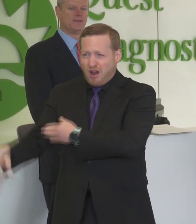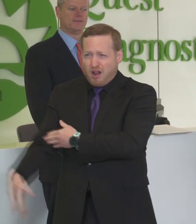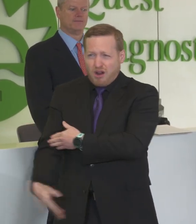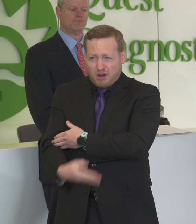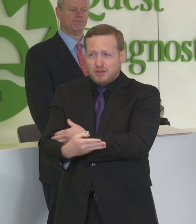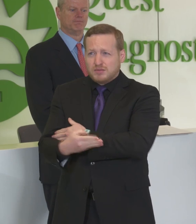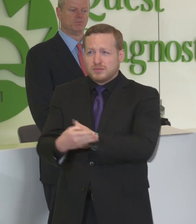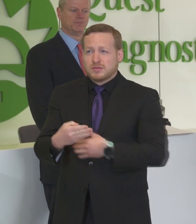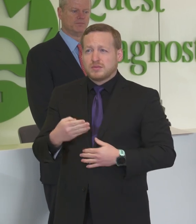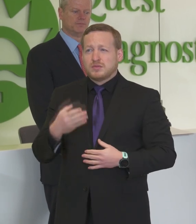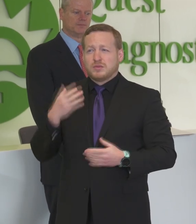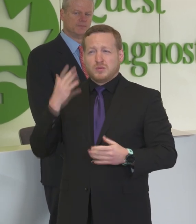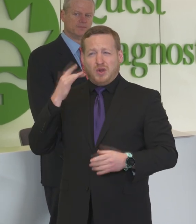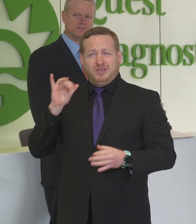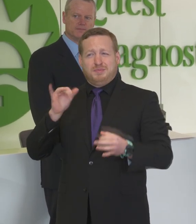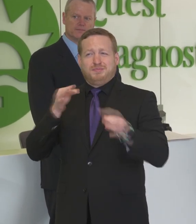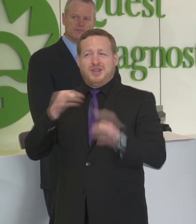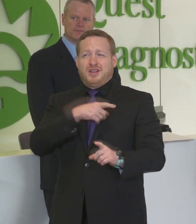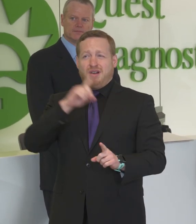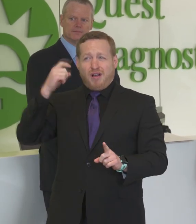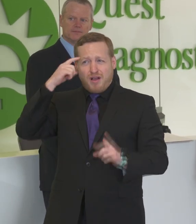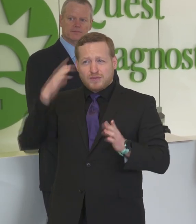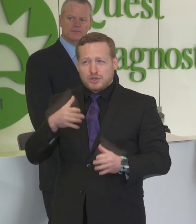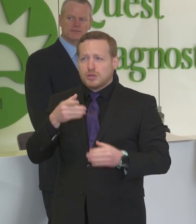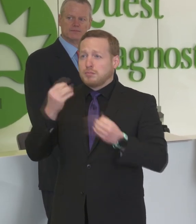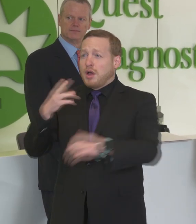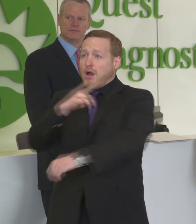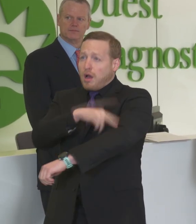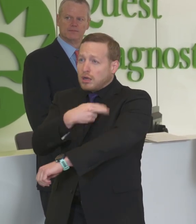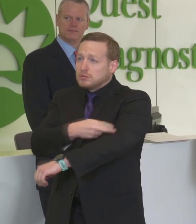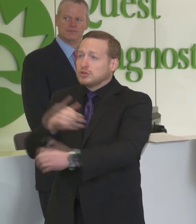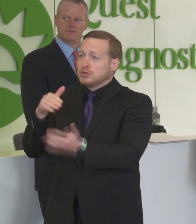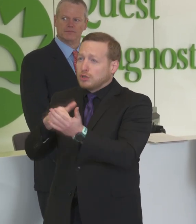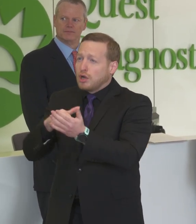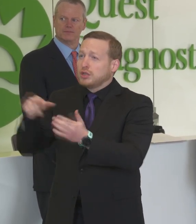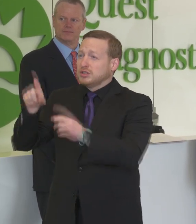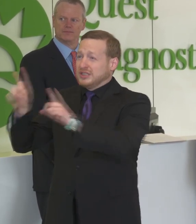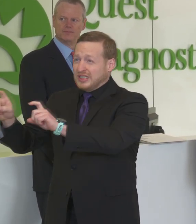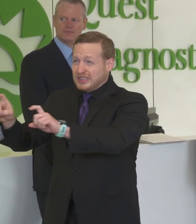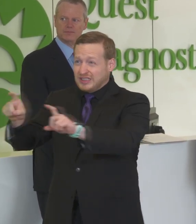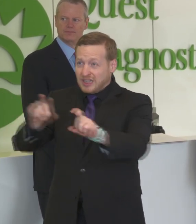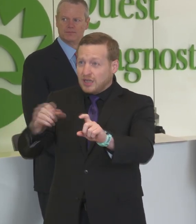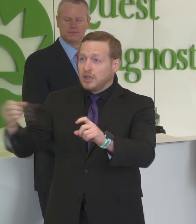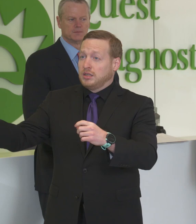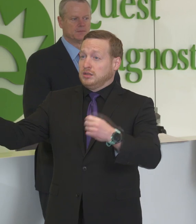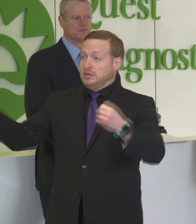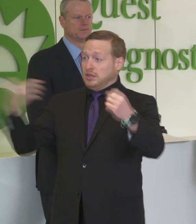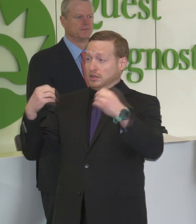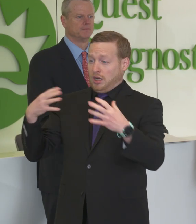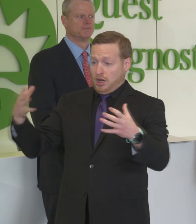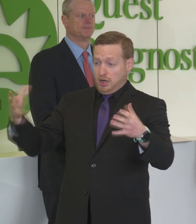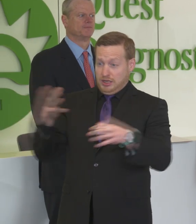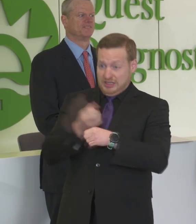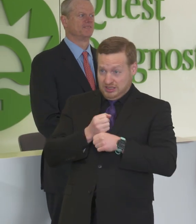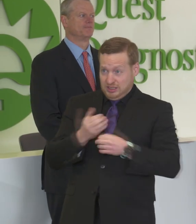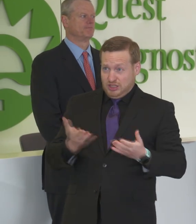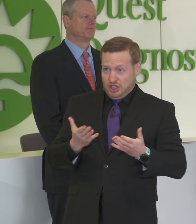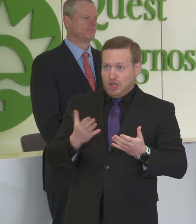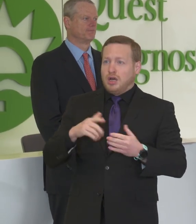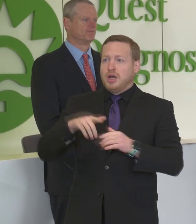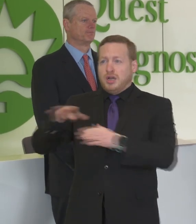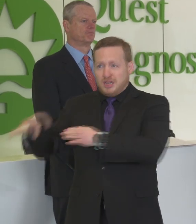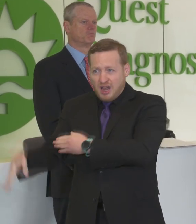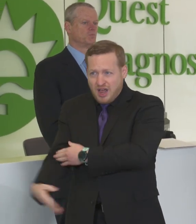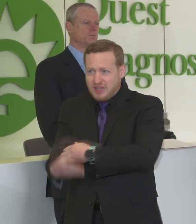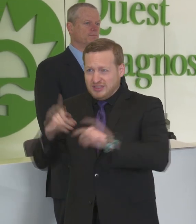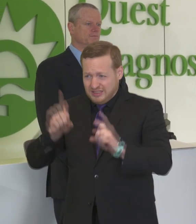said, from providers, clinicians, and the like, and then the lab technicians and the epidemiologists and others sort of do the testing throughout